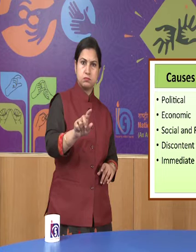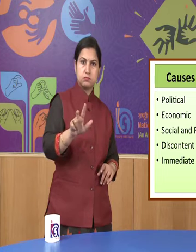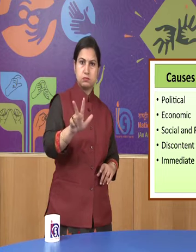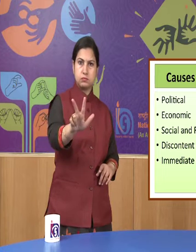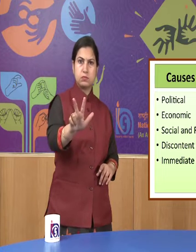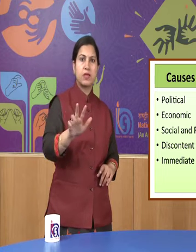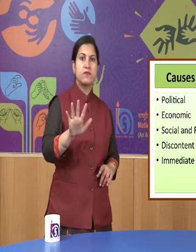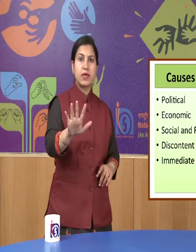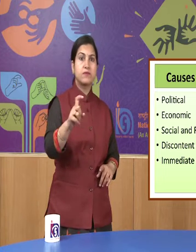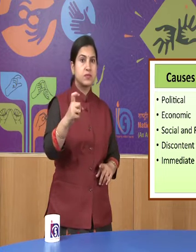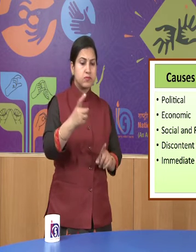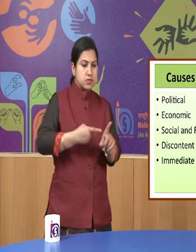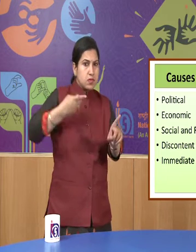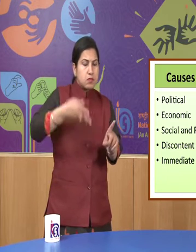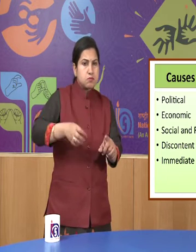of 1857.